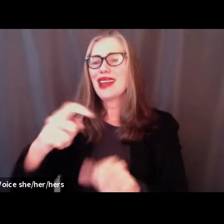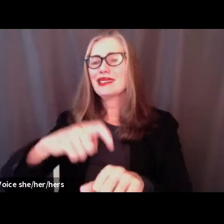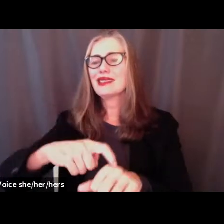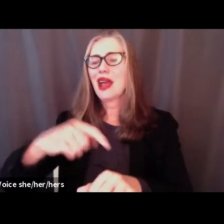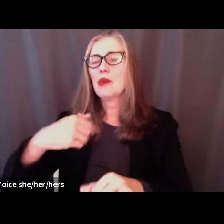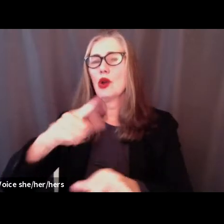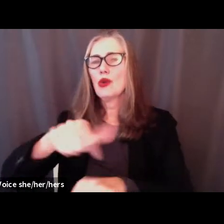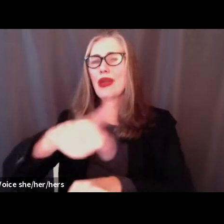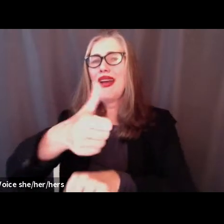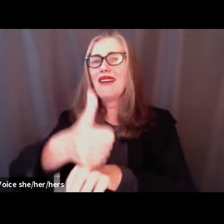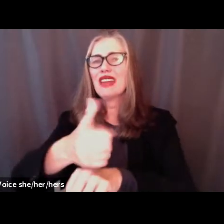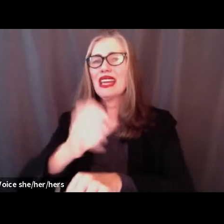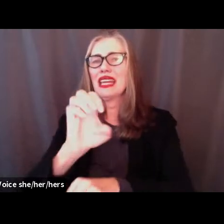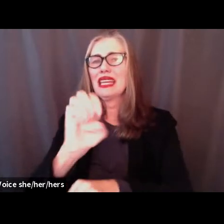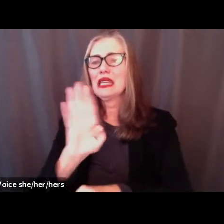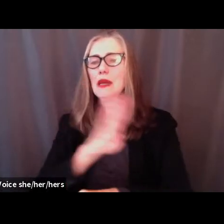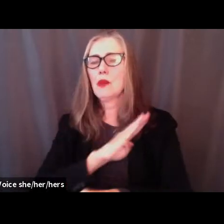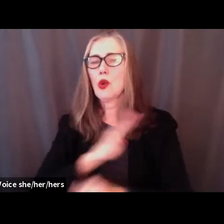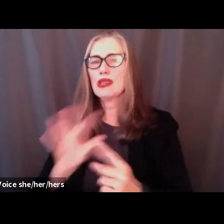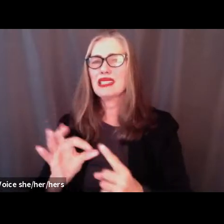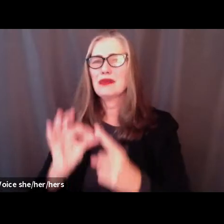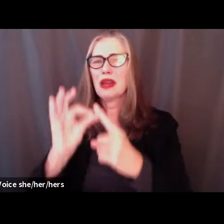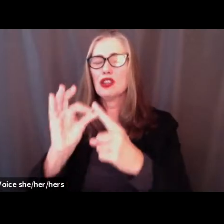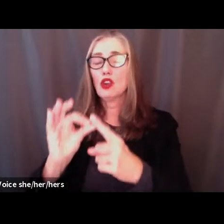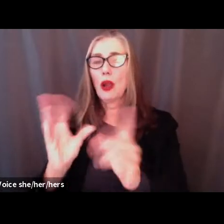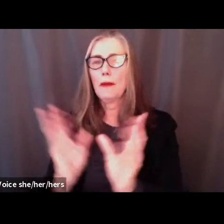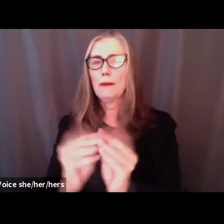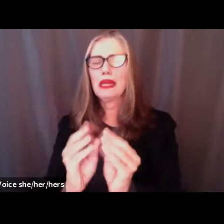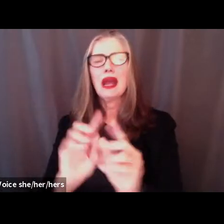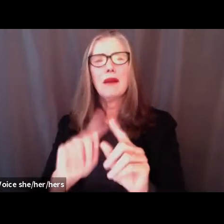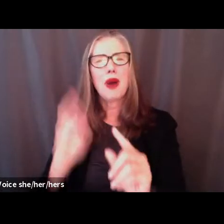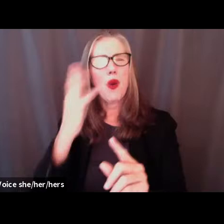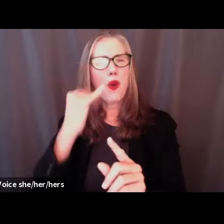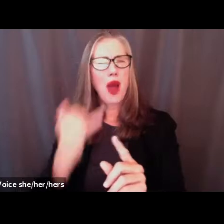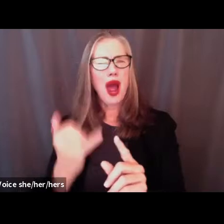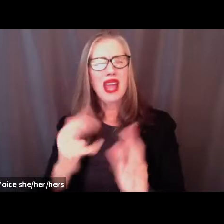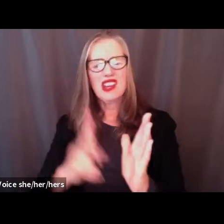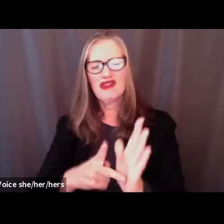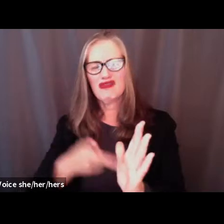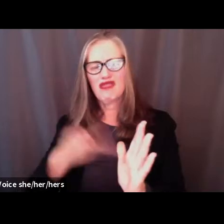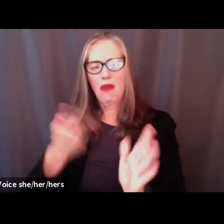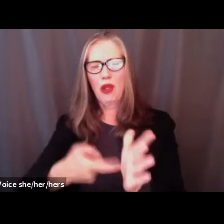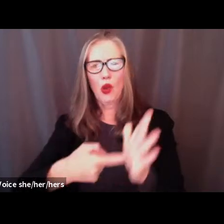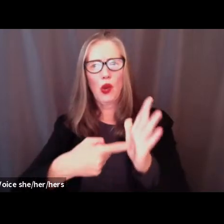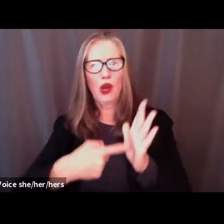question is, what's the rationale for doubling the requirement for signatures from